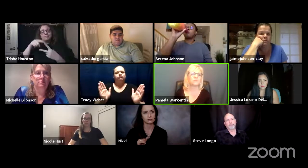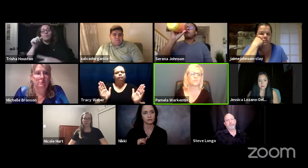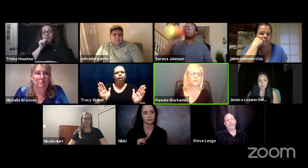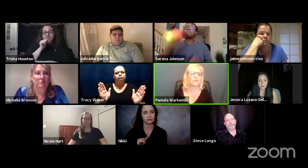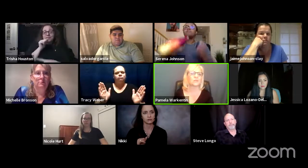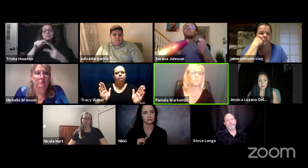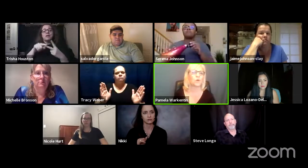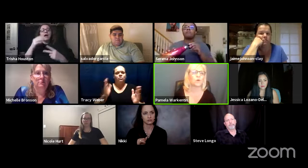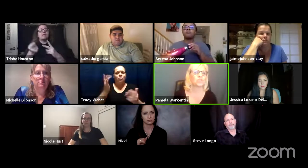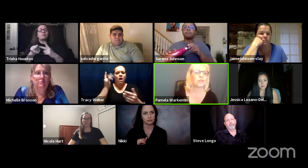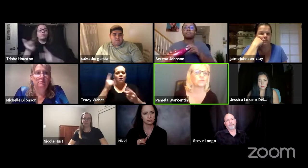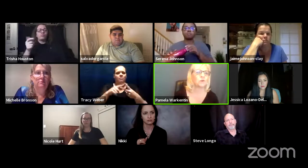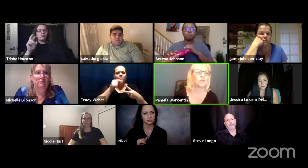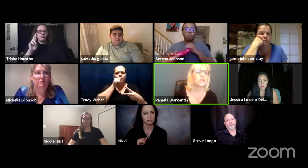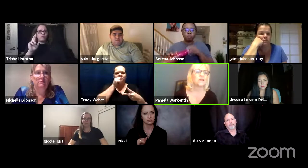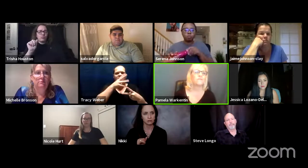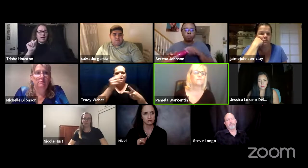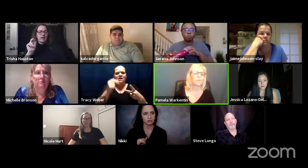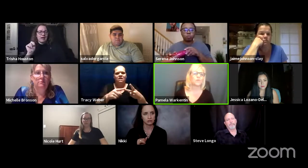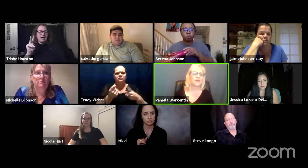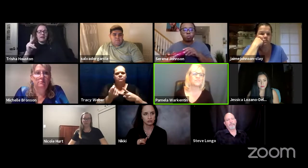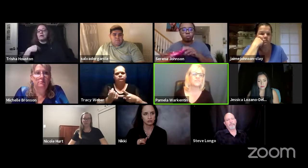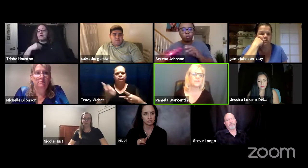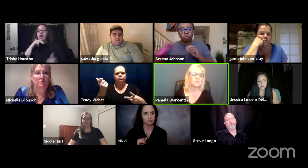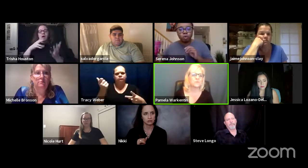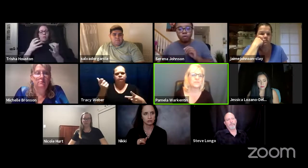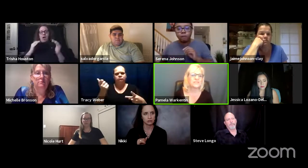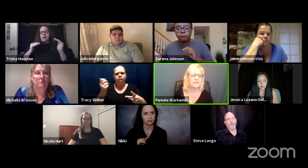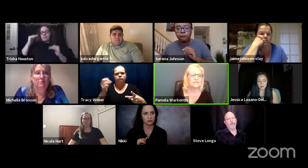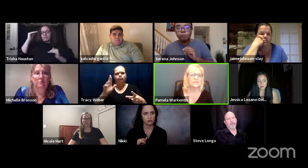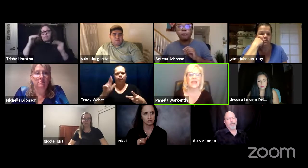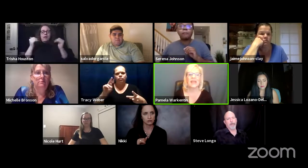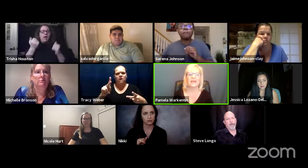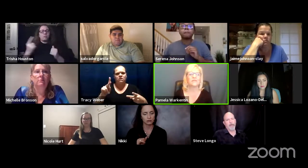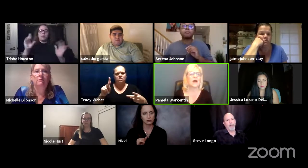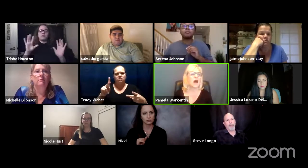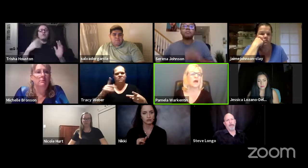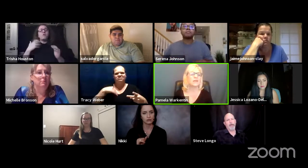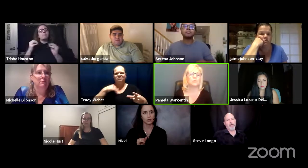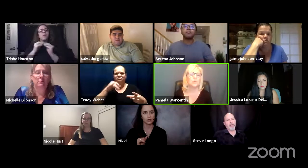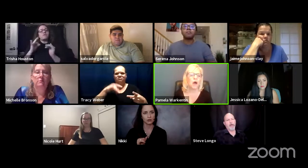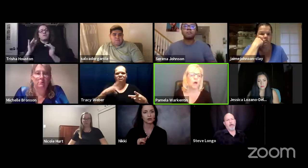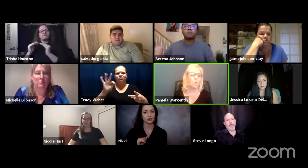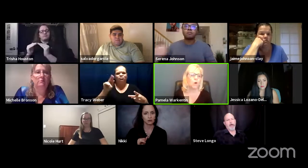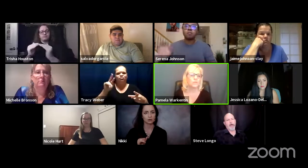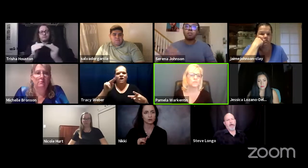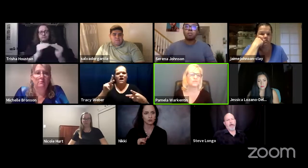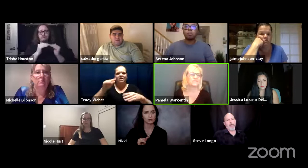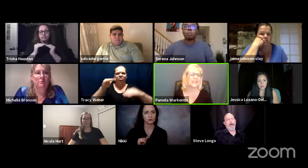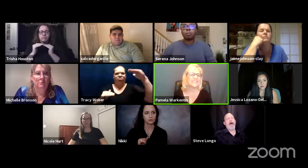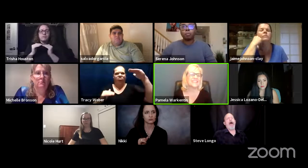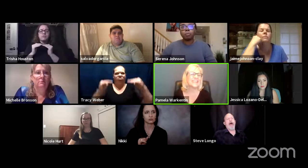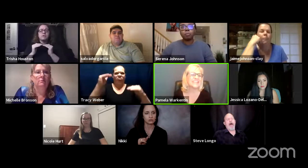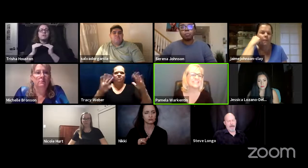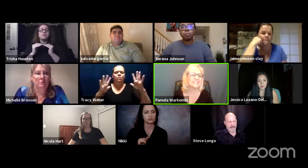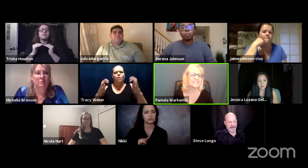are a little more general for privacy reasons, and I do not want to reflect any sense